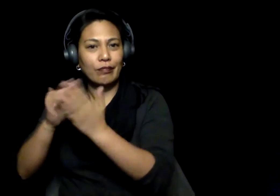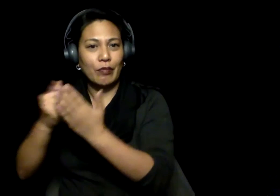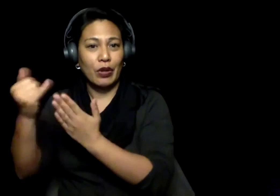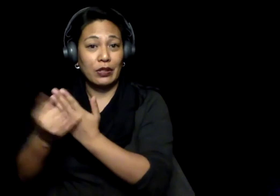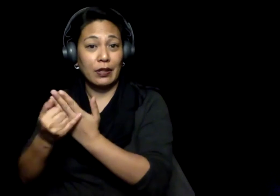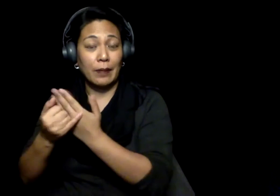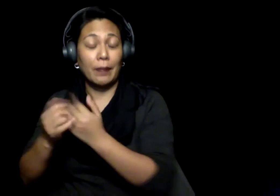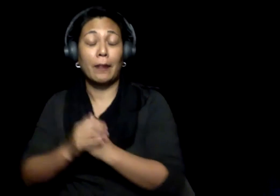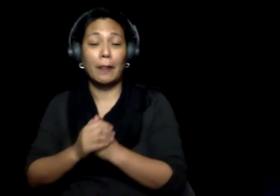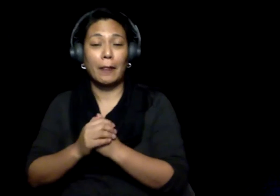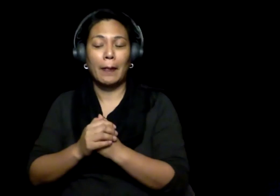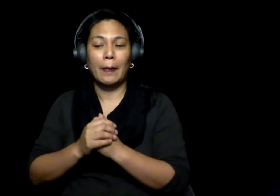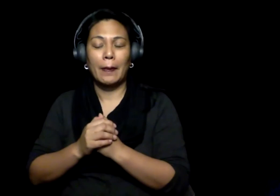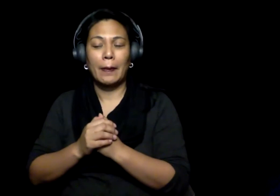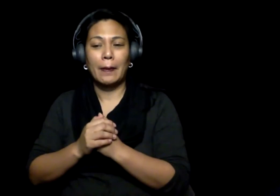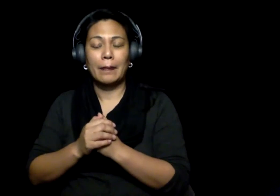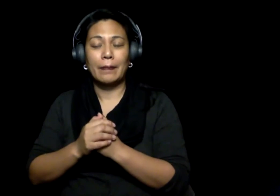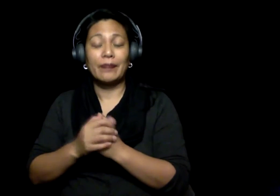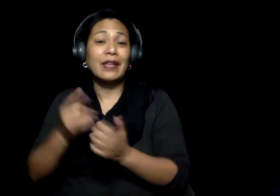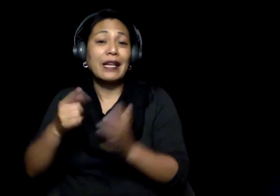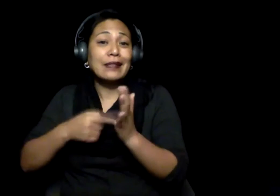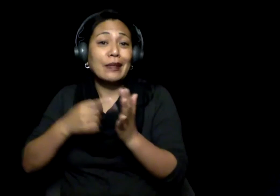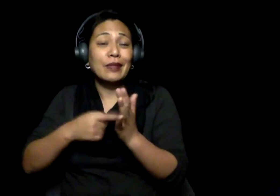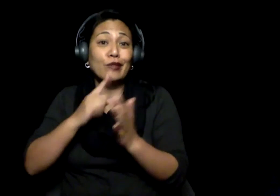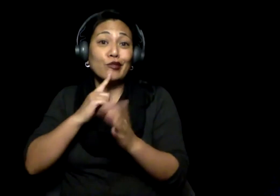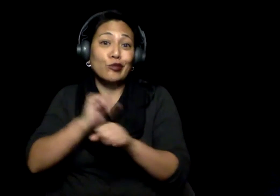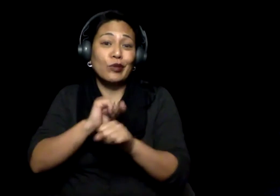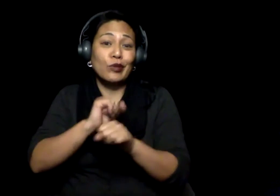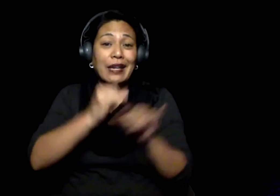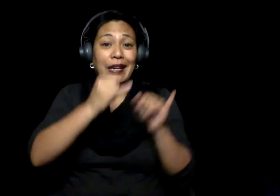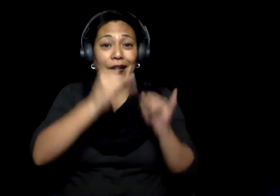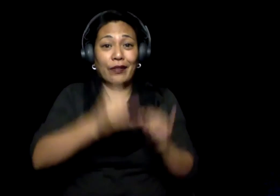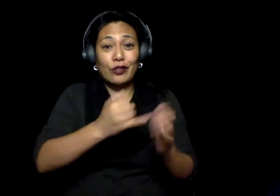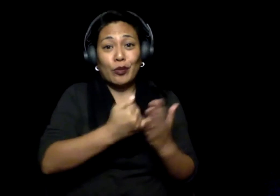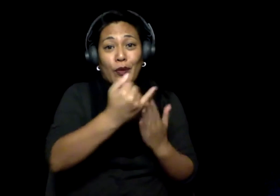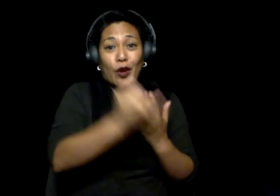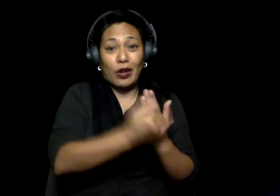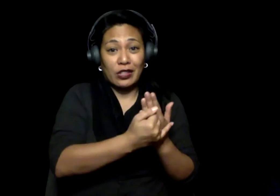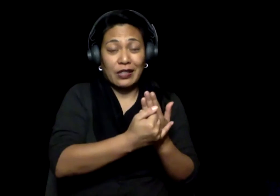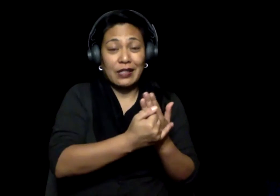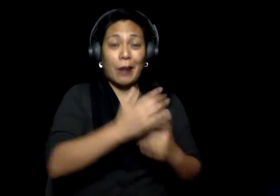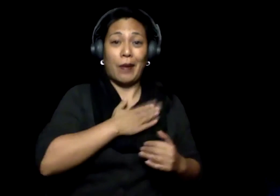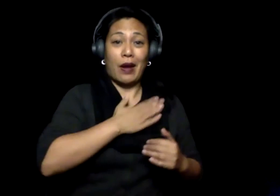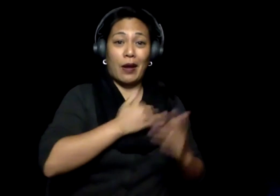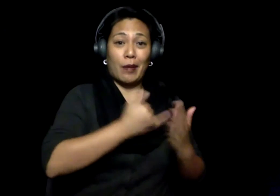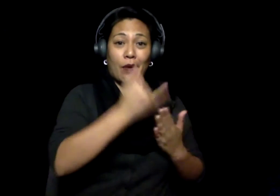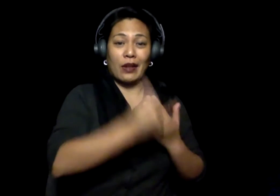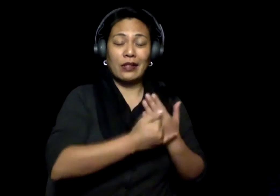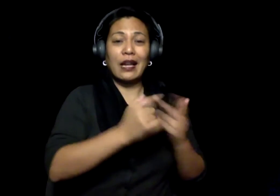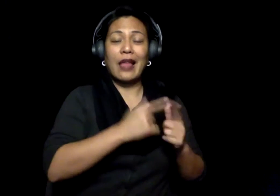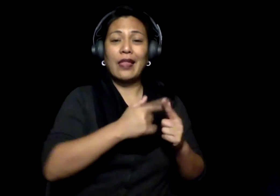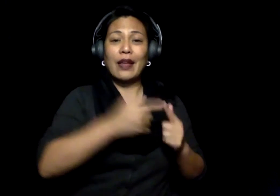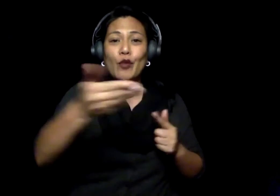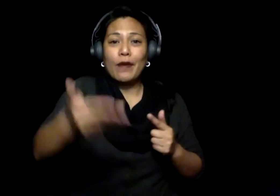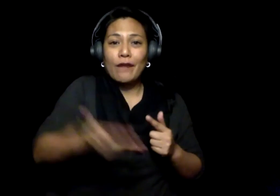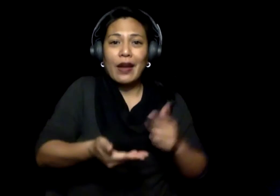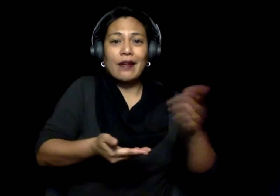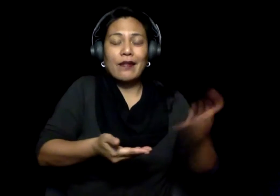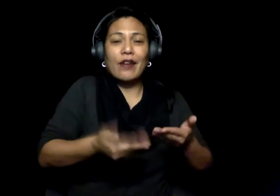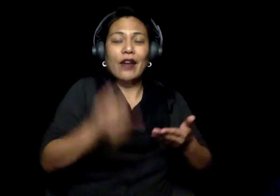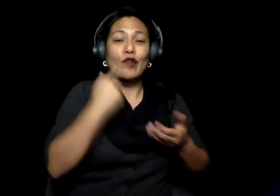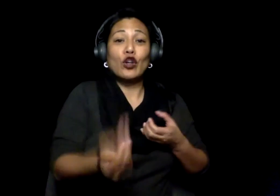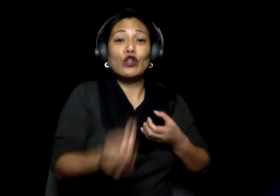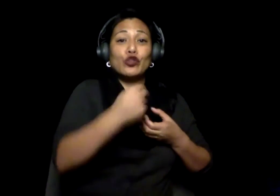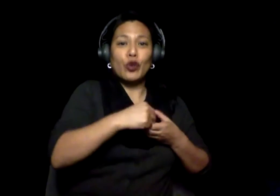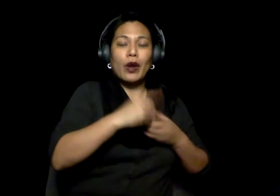it may really be more of an individual project that you're bringing people in on. And so it may make more sense for you to apply as an